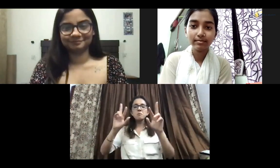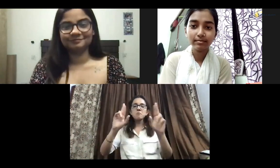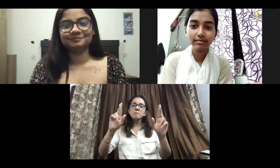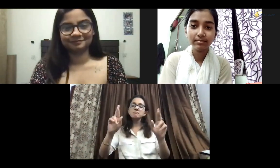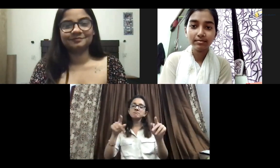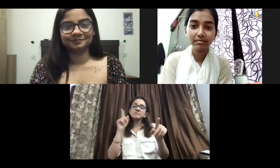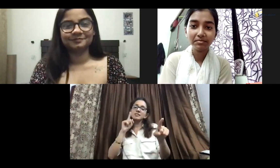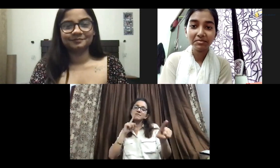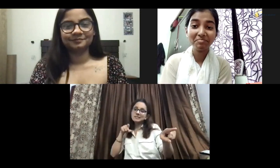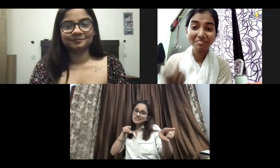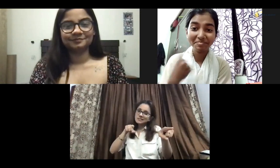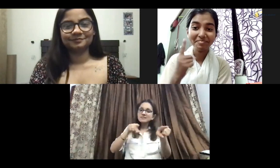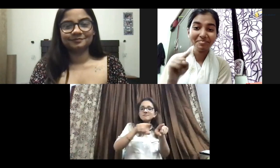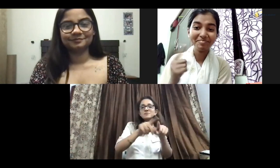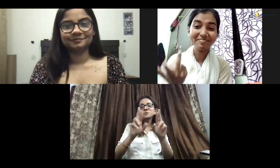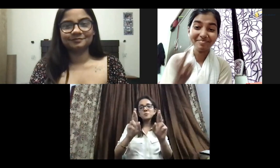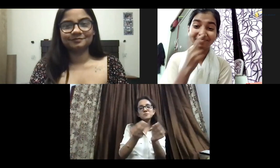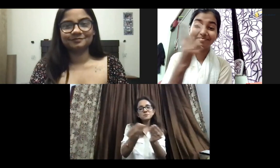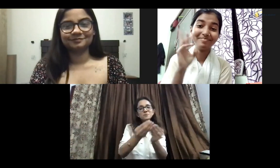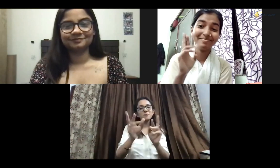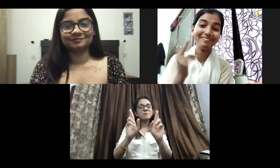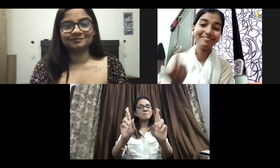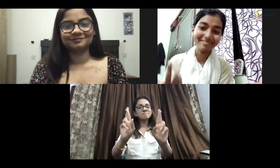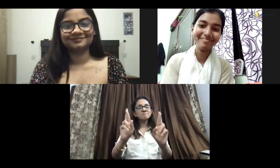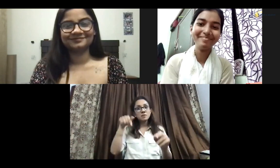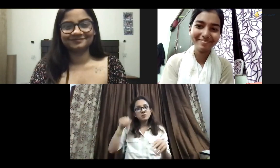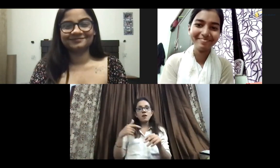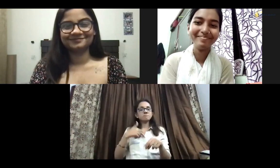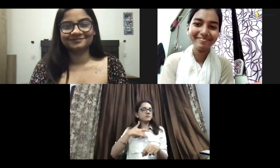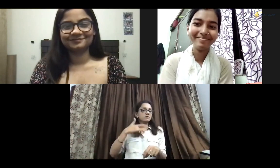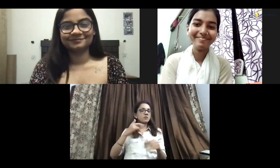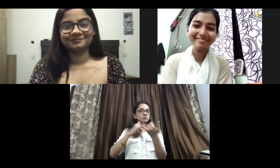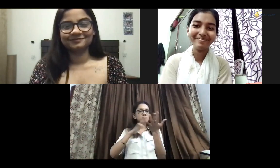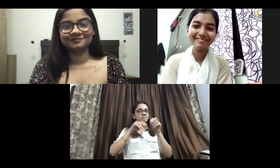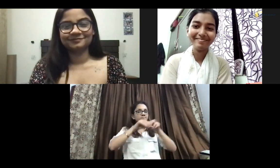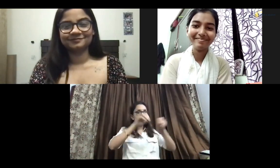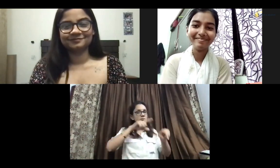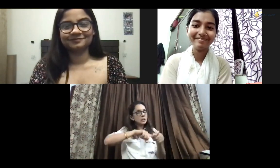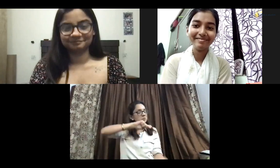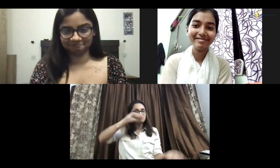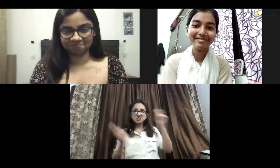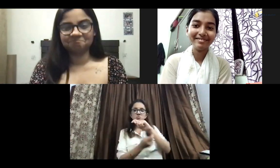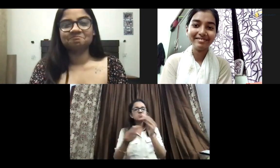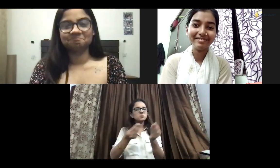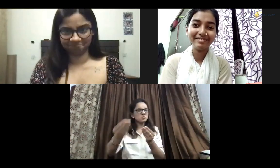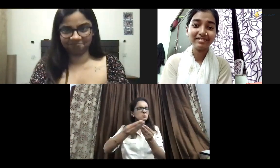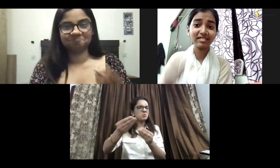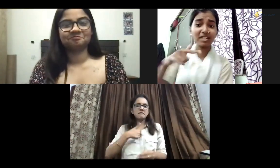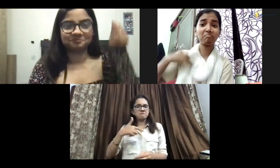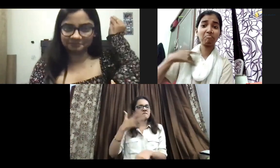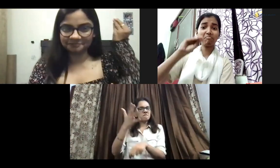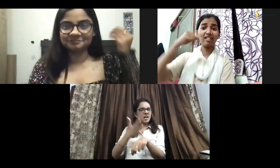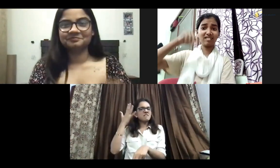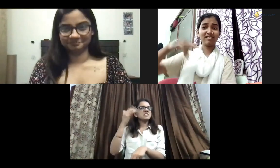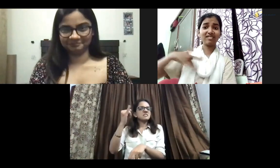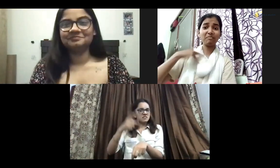too, like they are spreading the awareness. I hope that deaf people will also come up and they will come